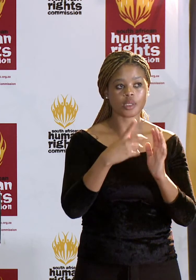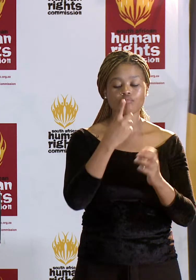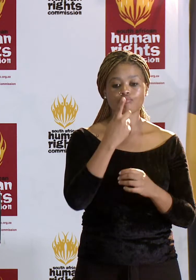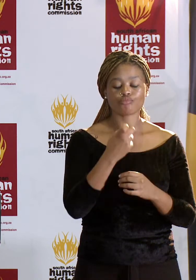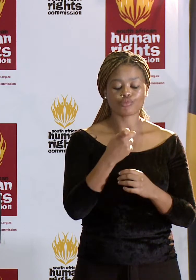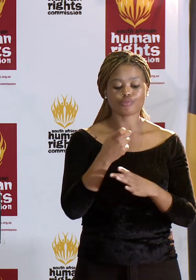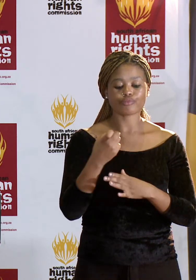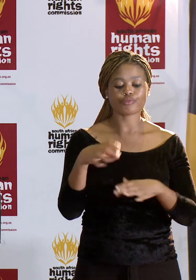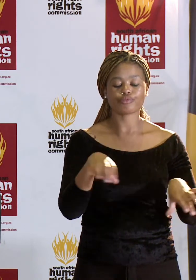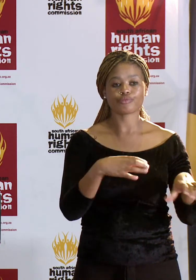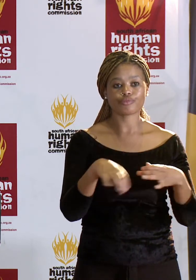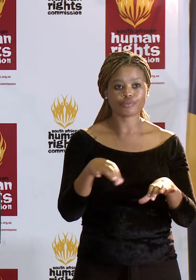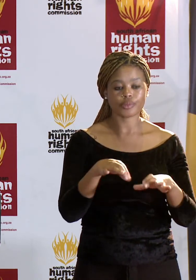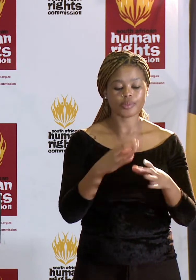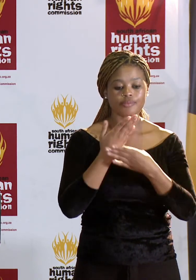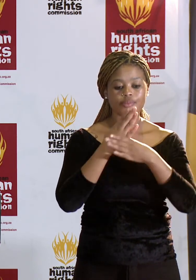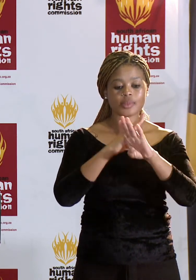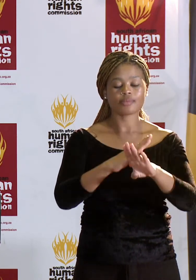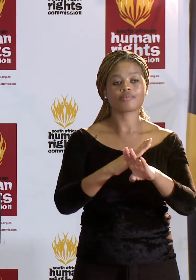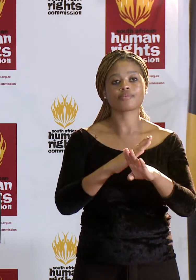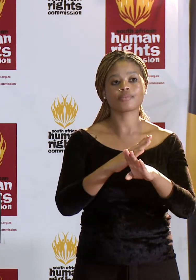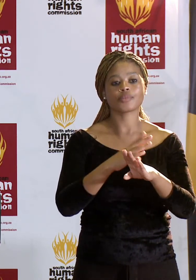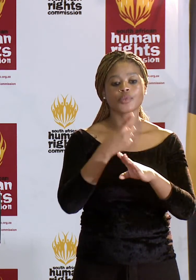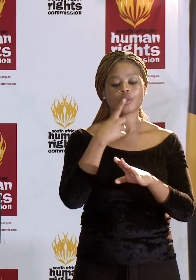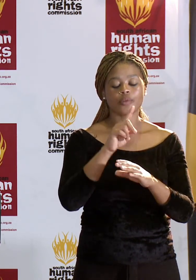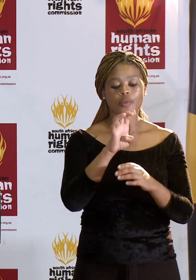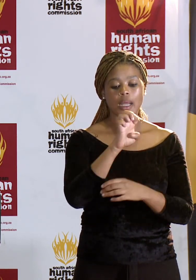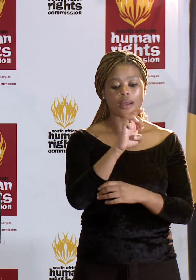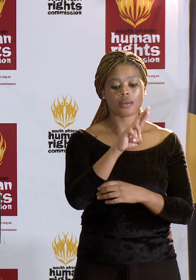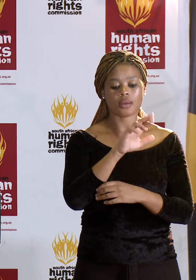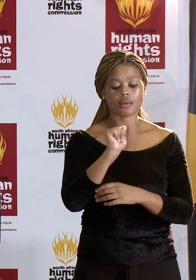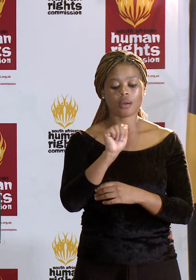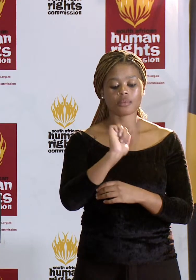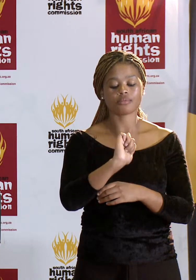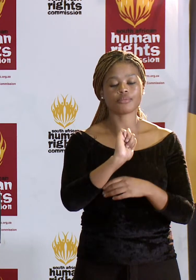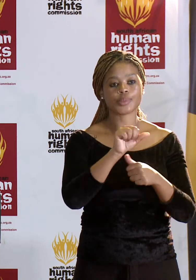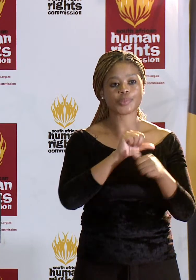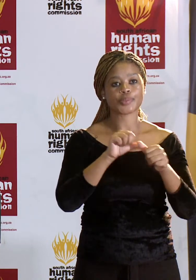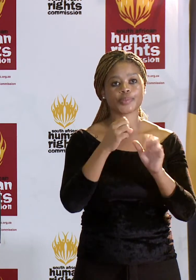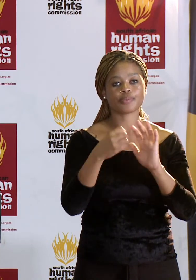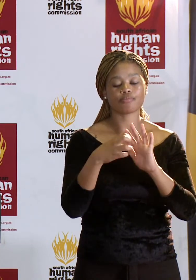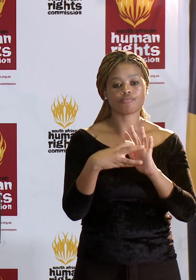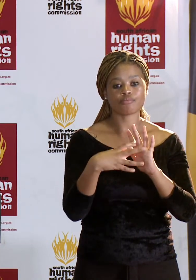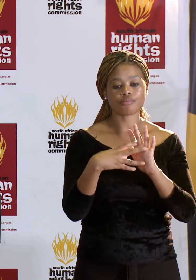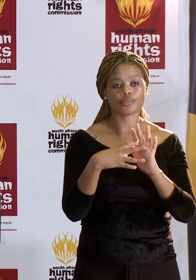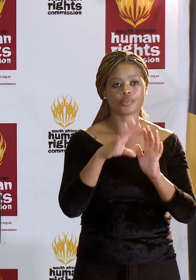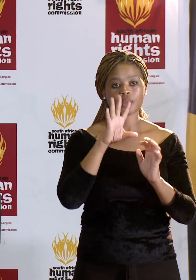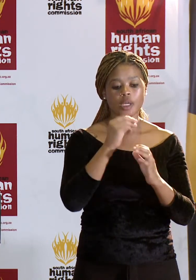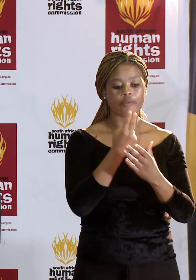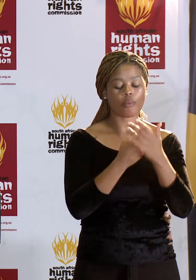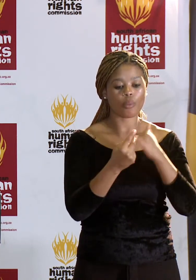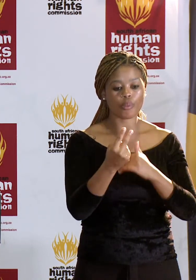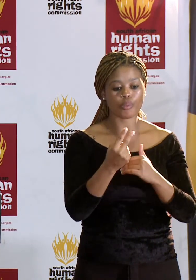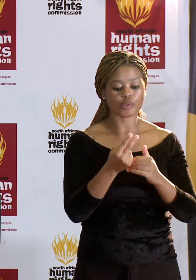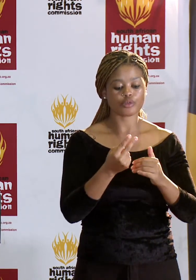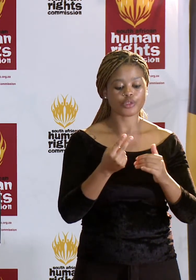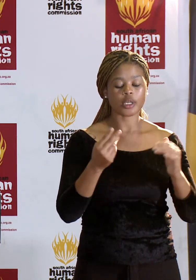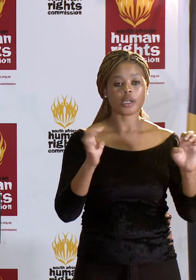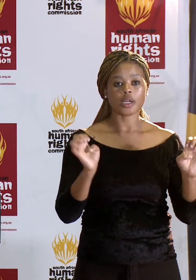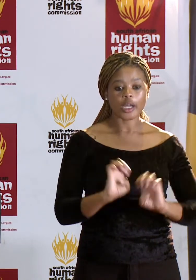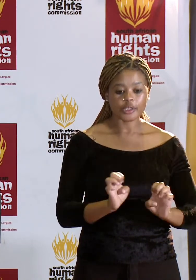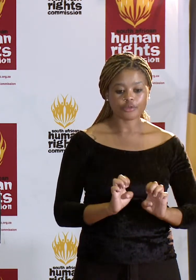to action defending human rights in the era of social media, is charged with both